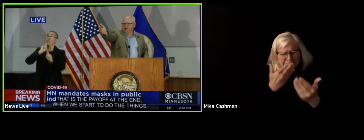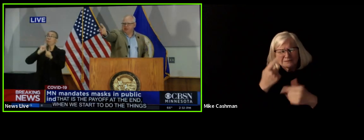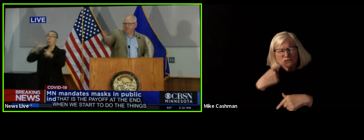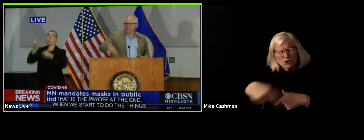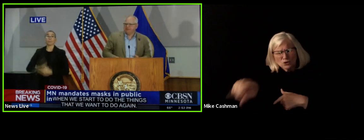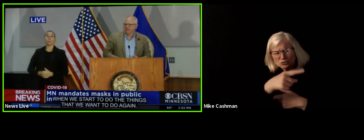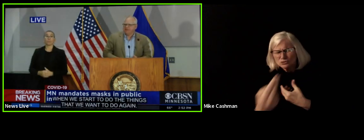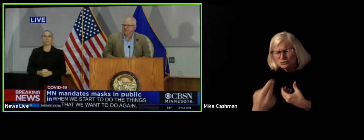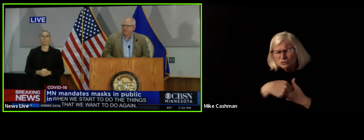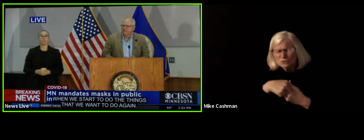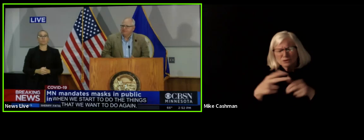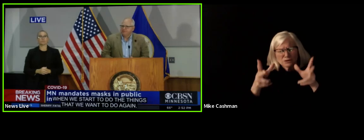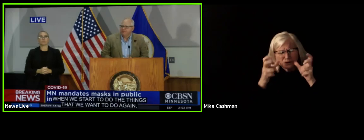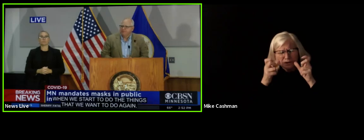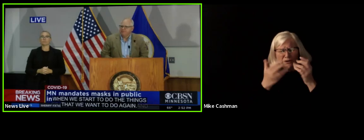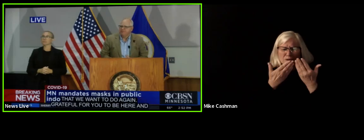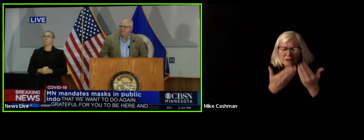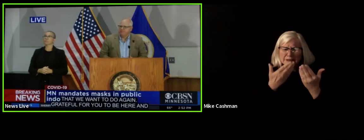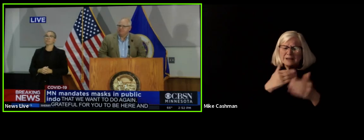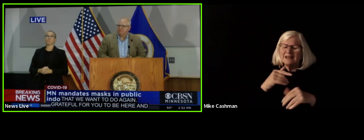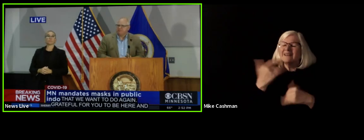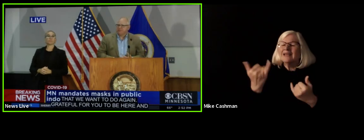with Esme.